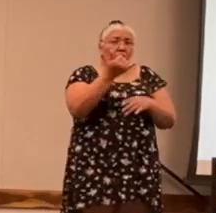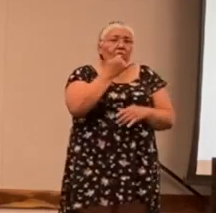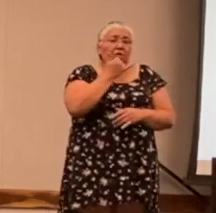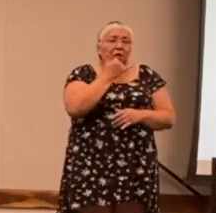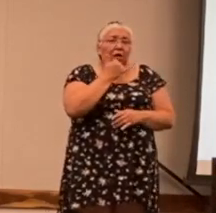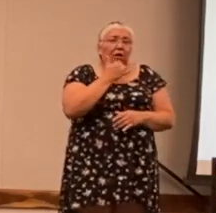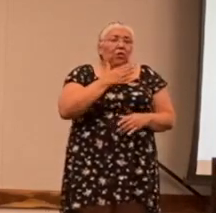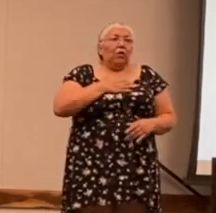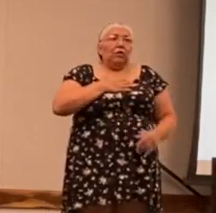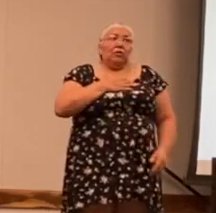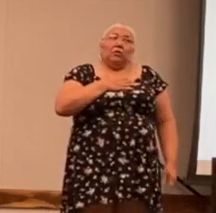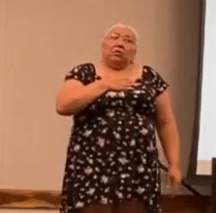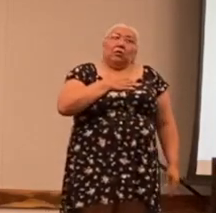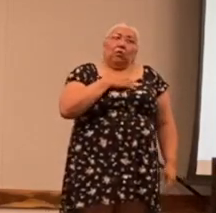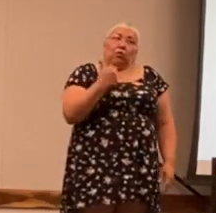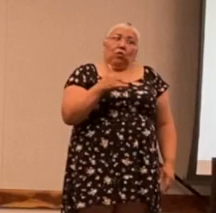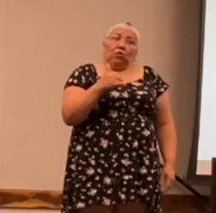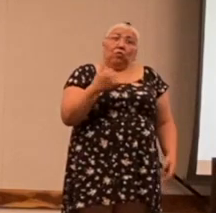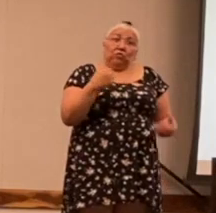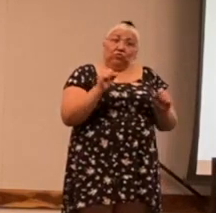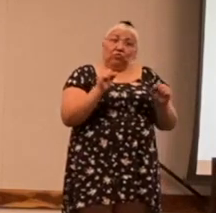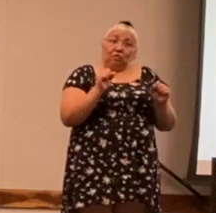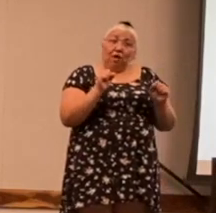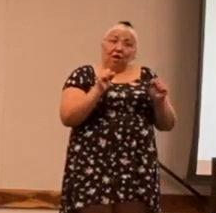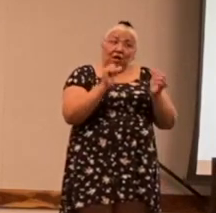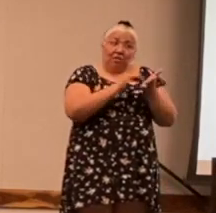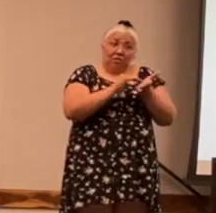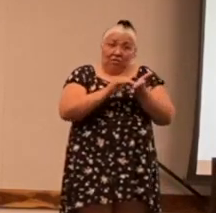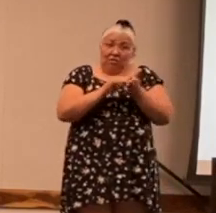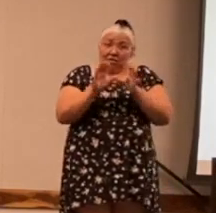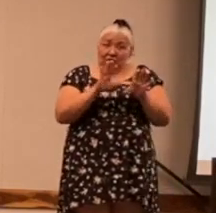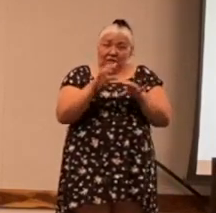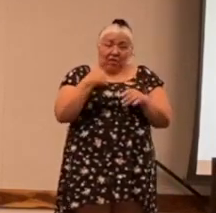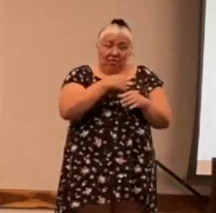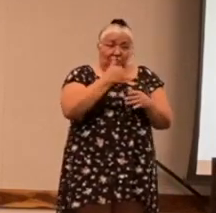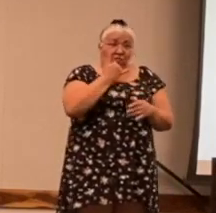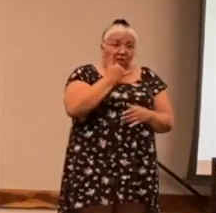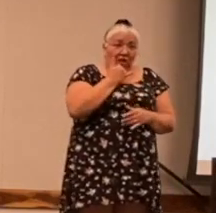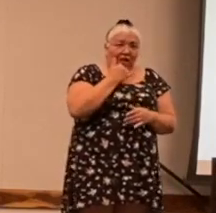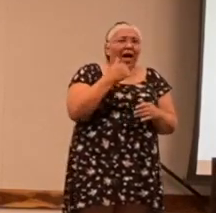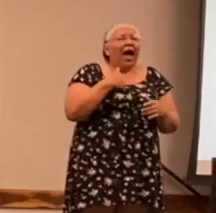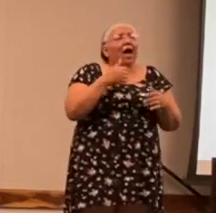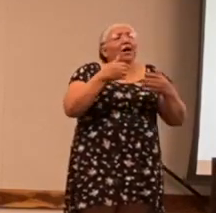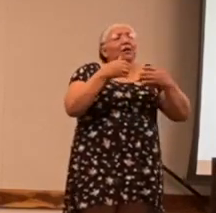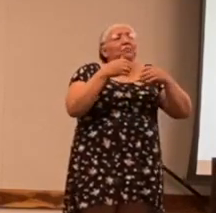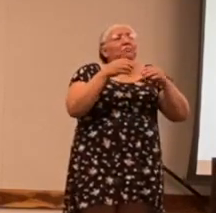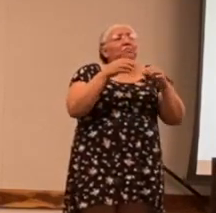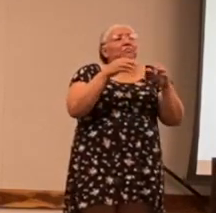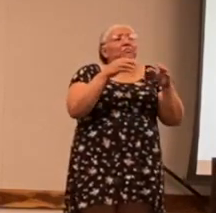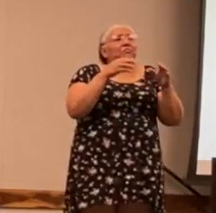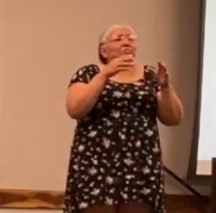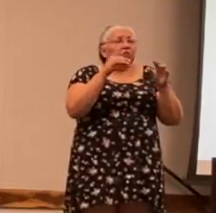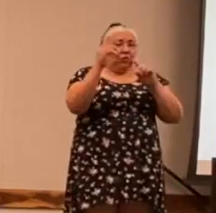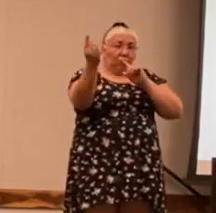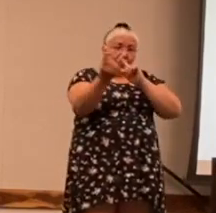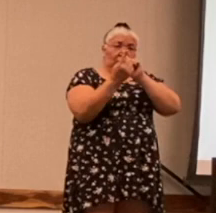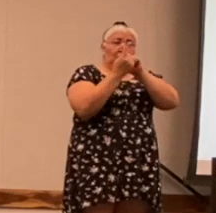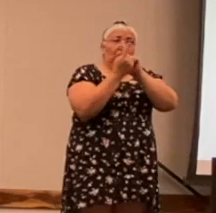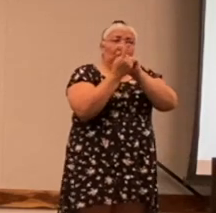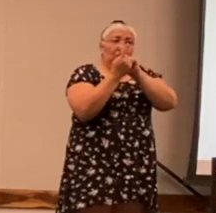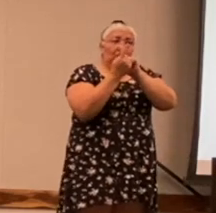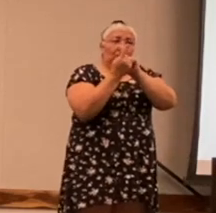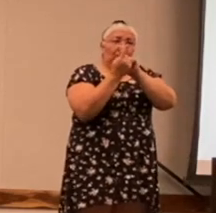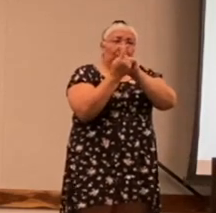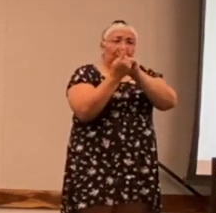Ooh. Do we try to make amends with those who have done us wrong? I'm talking about the people where you have approached them.